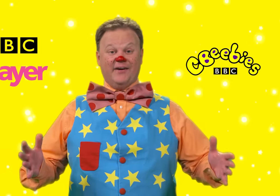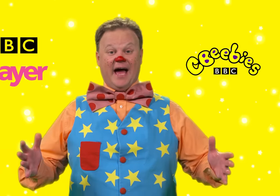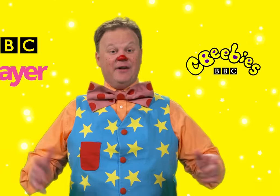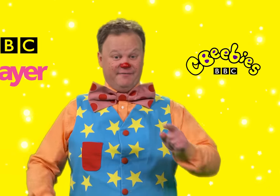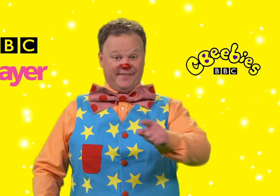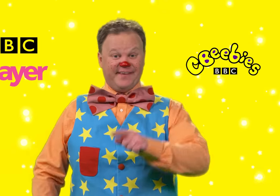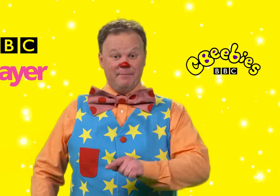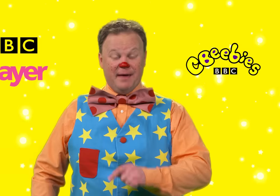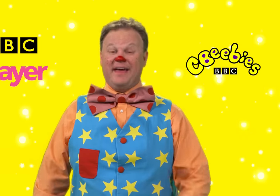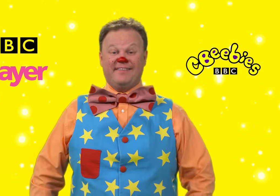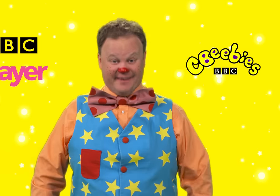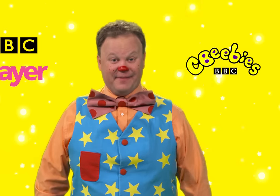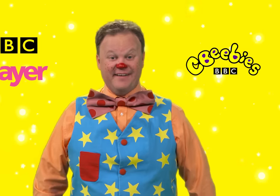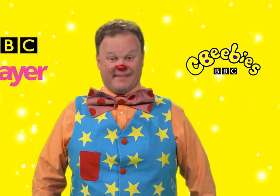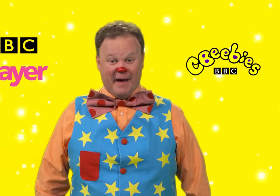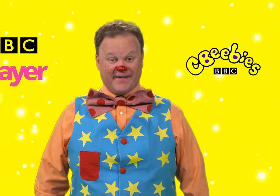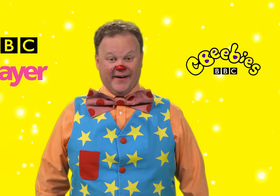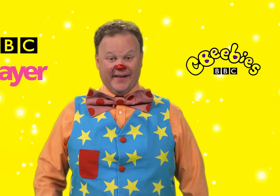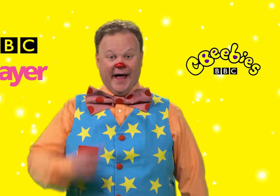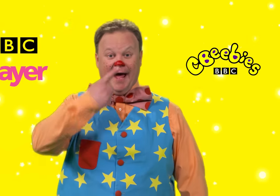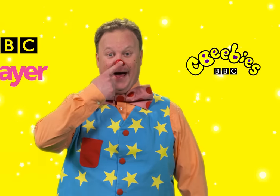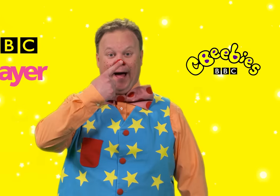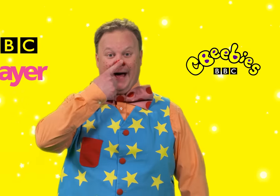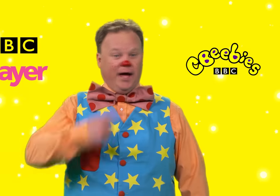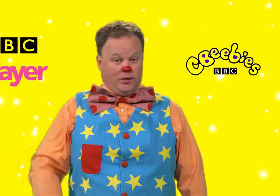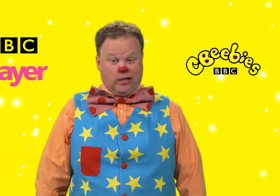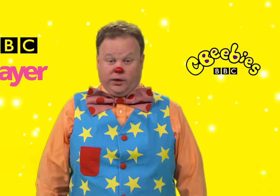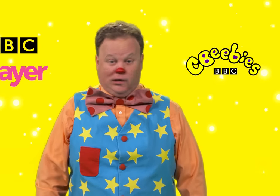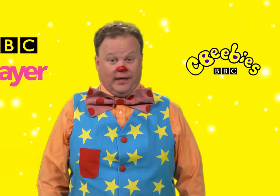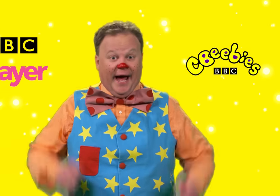and look out for CBeebies Something Special.